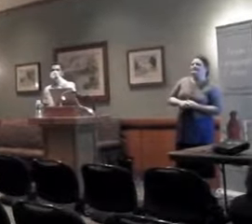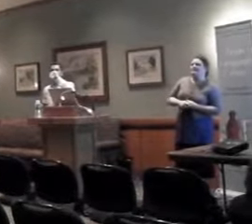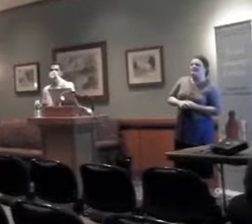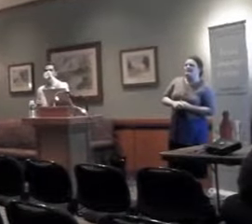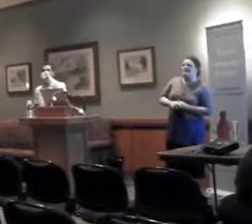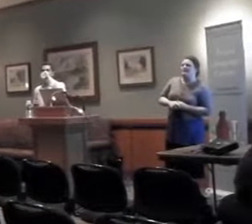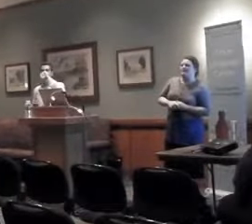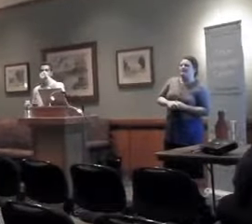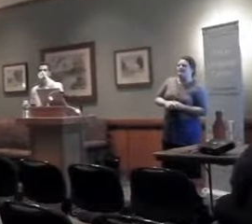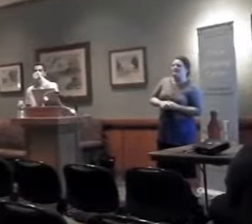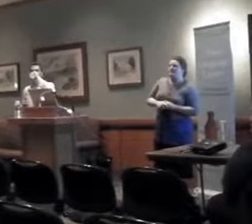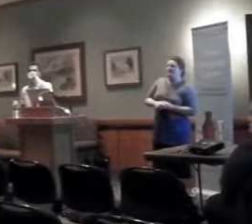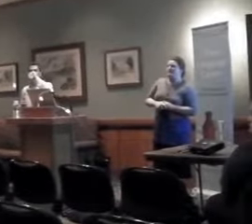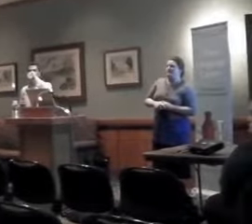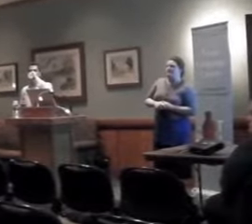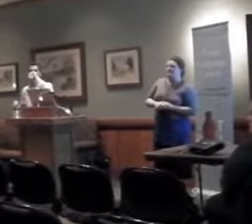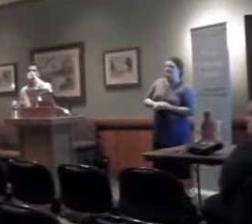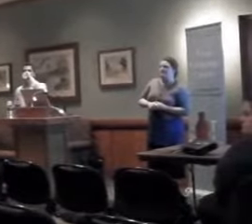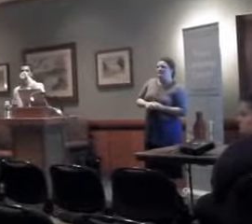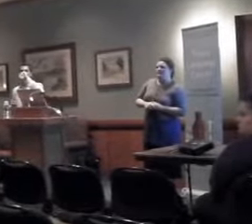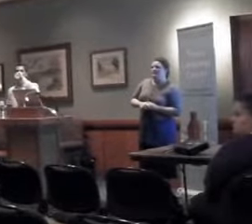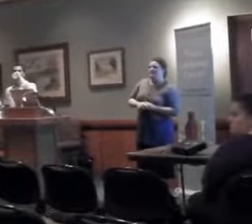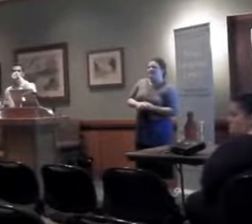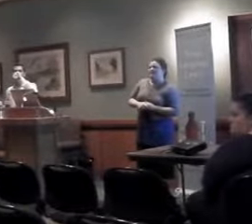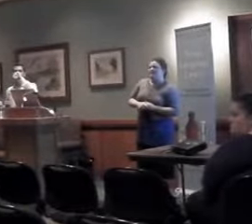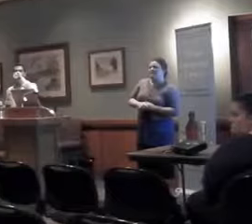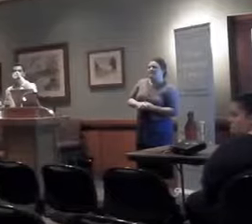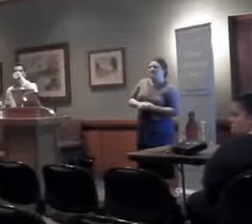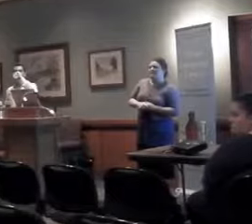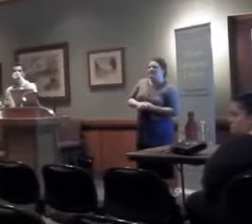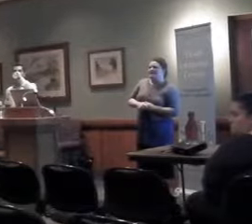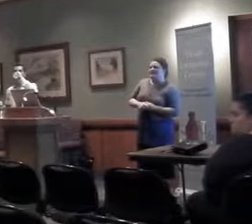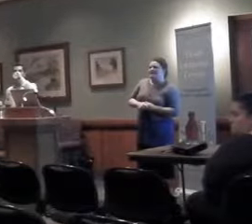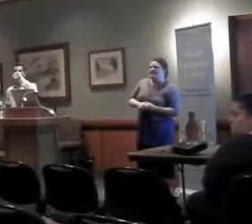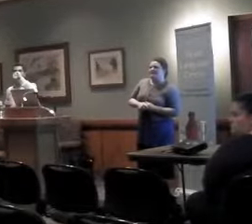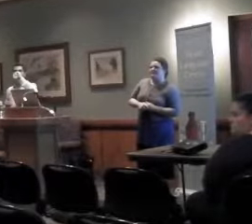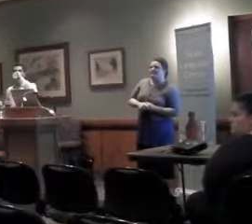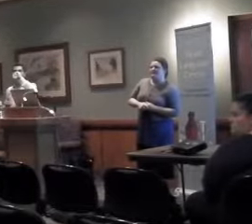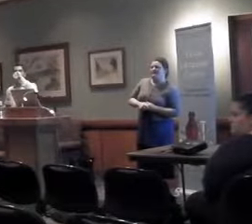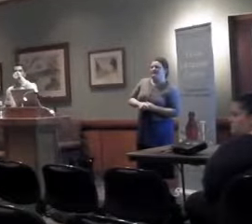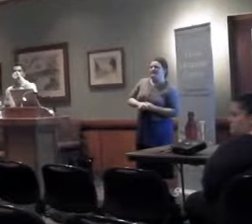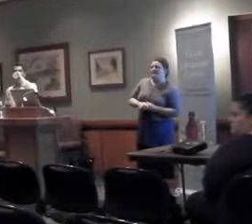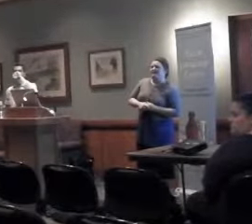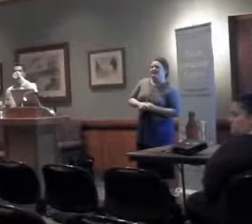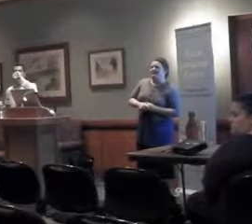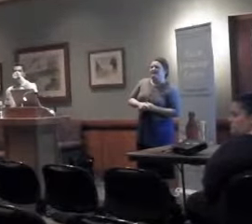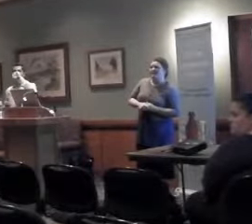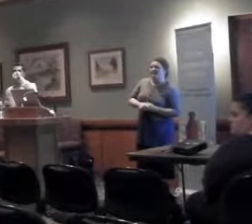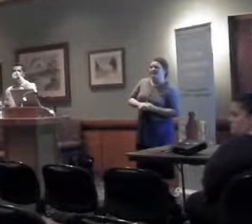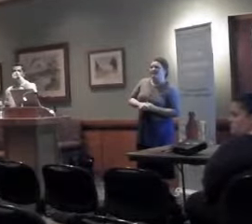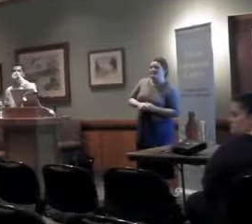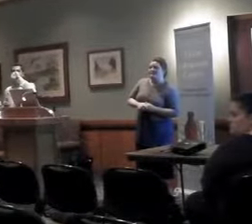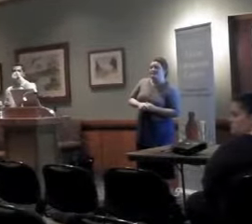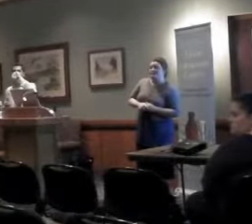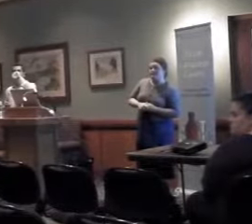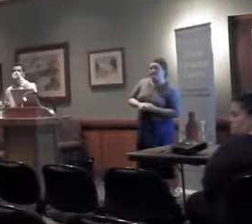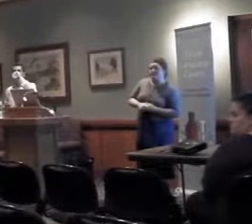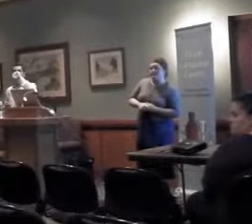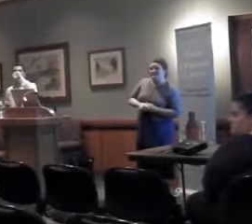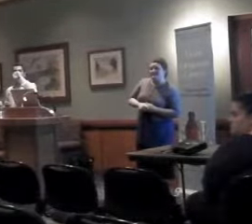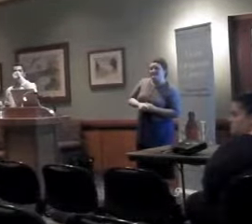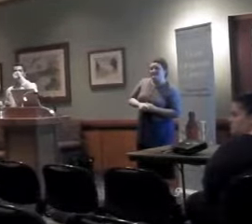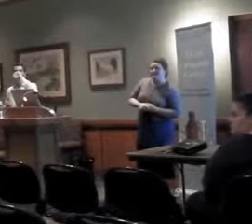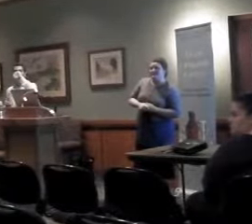It's interesting about when you talk about spoken language. I've noticed that deaf parents who have deaf